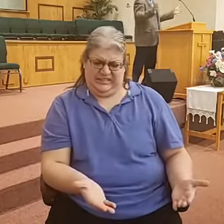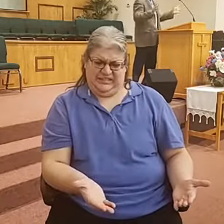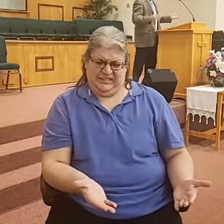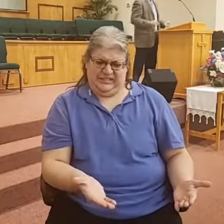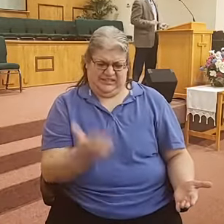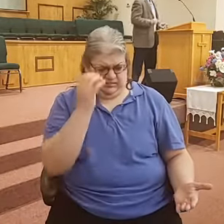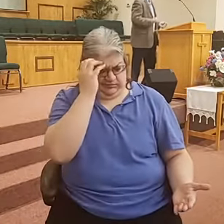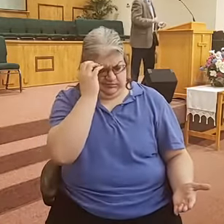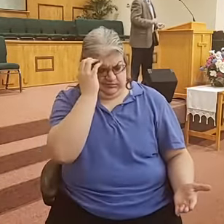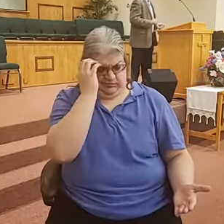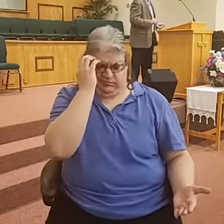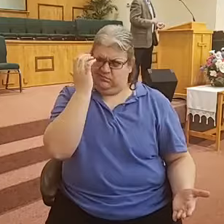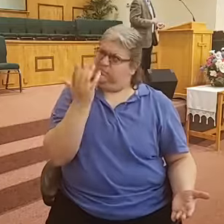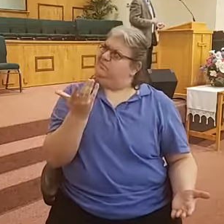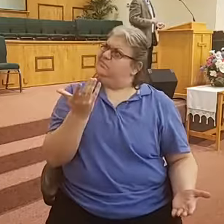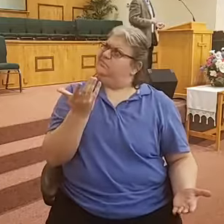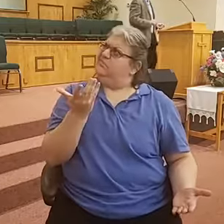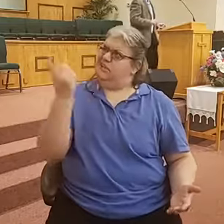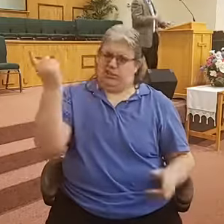Troubles.